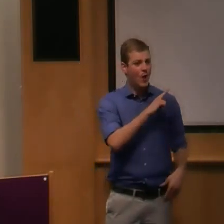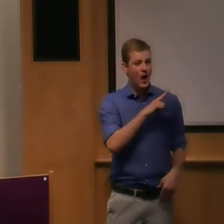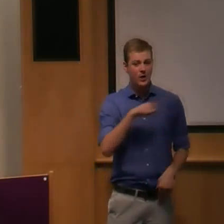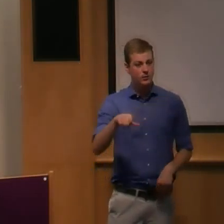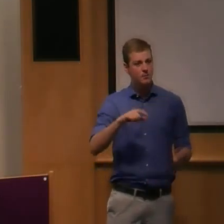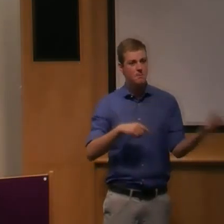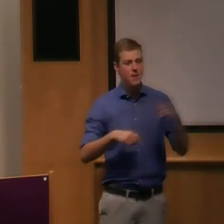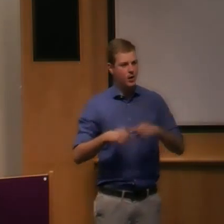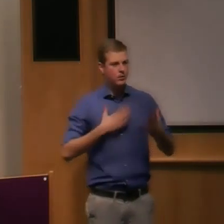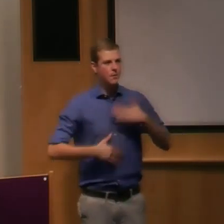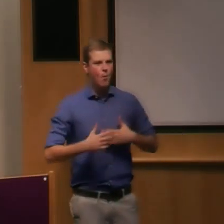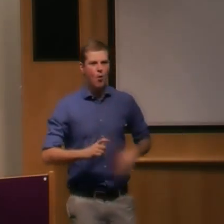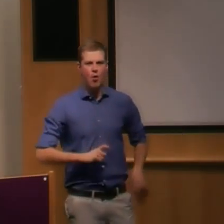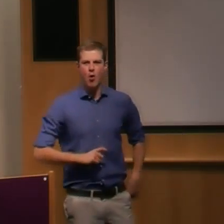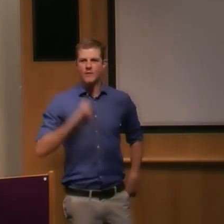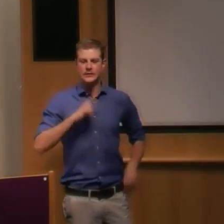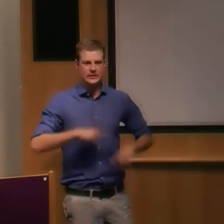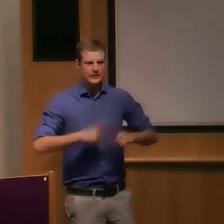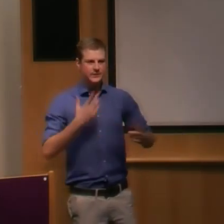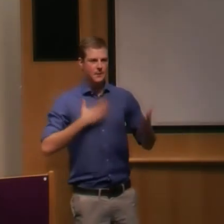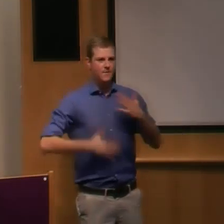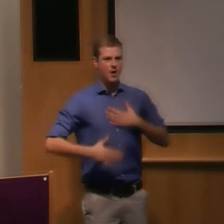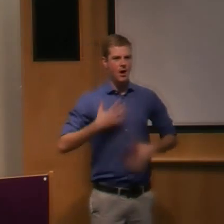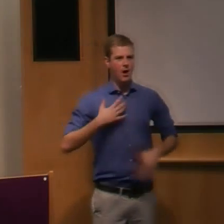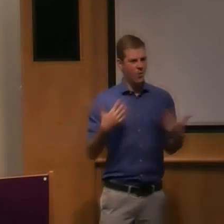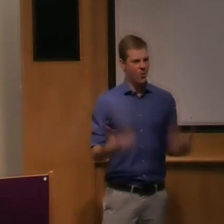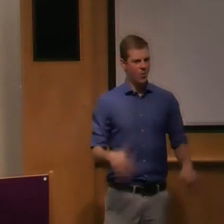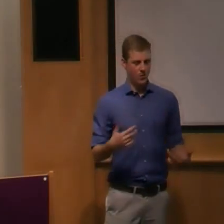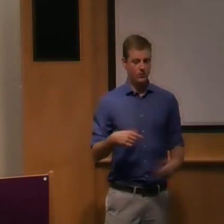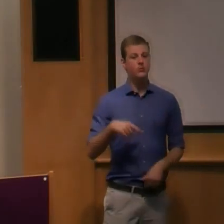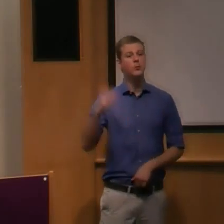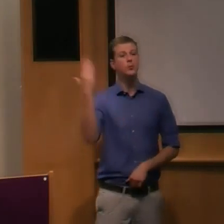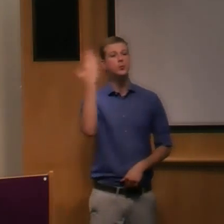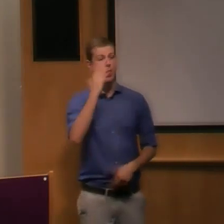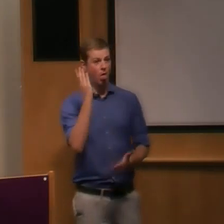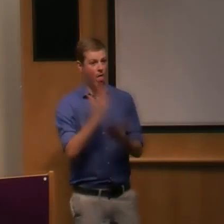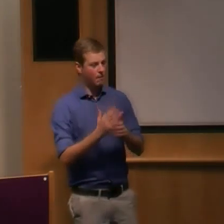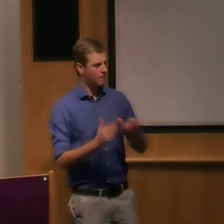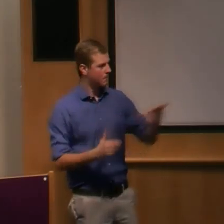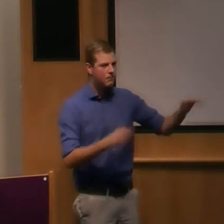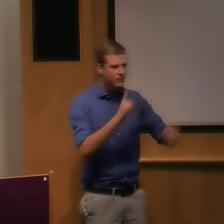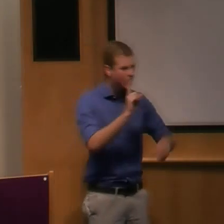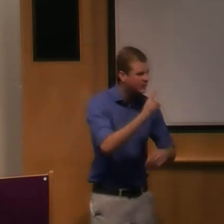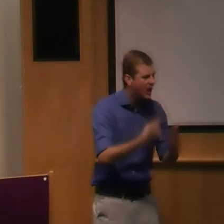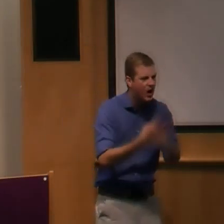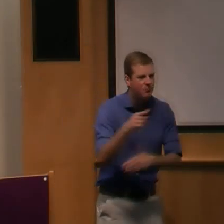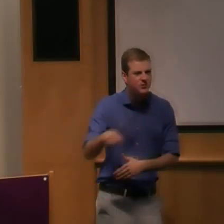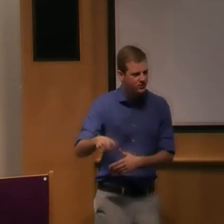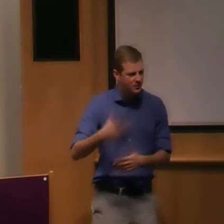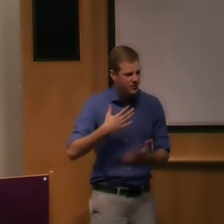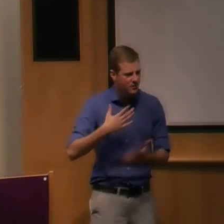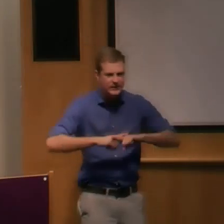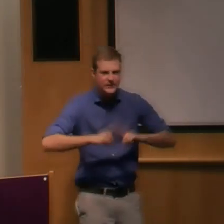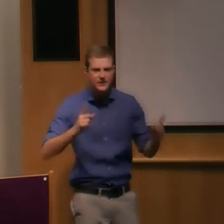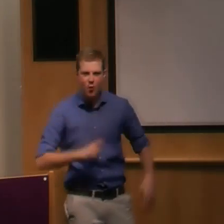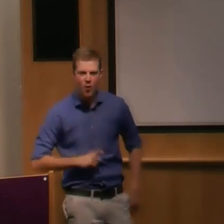was sent. And they wanted to contact the camp and say thank you. And they went home to their family and contacted